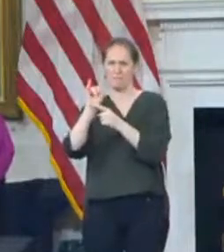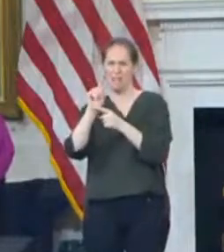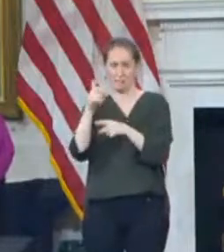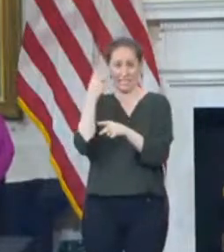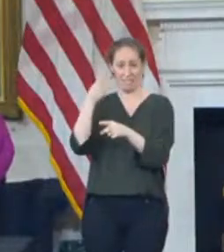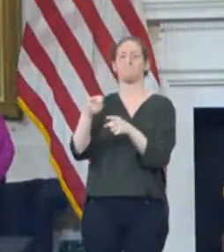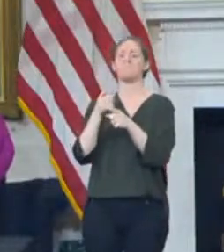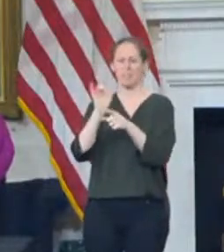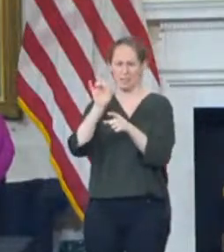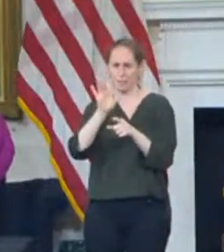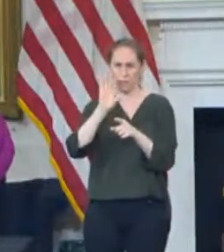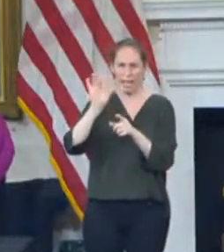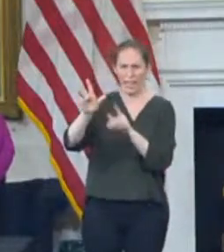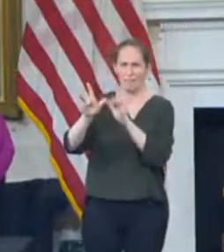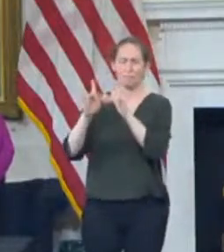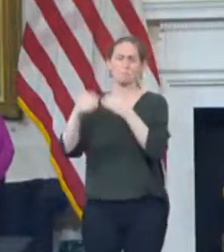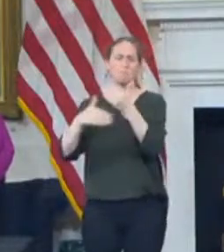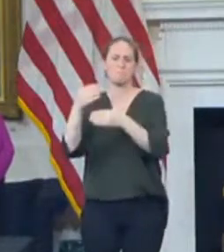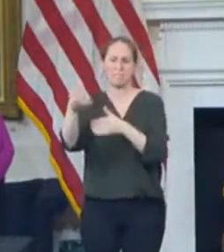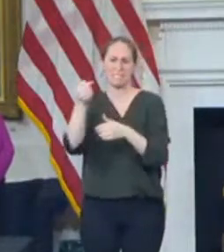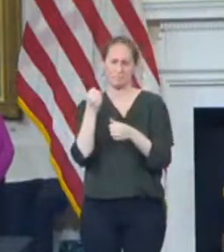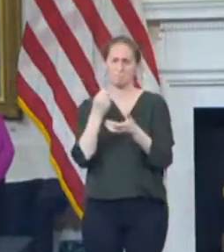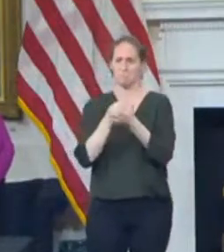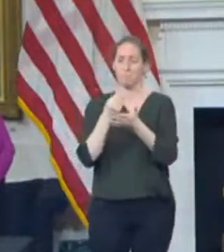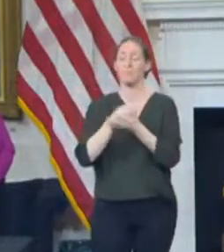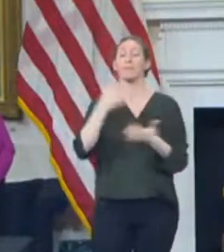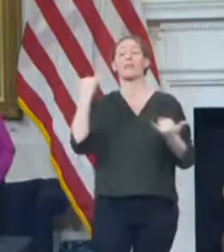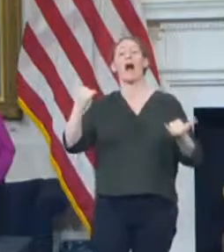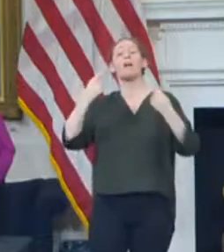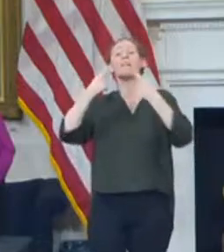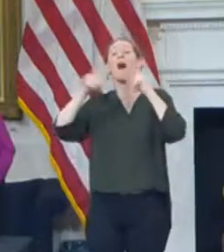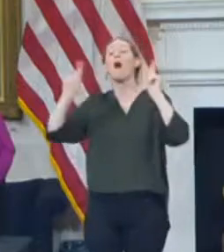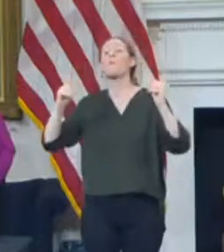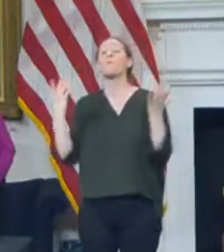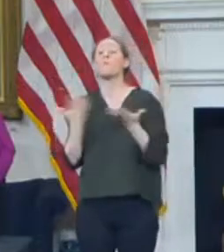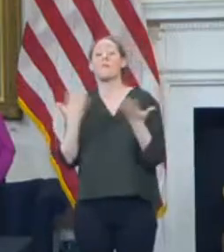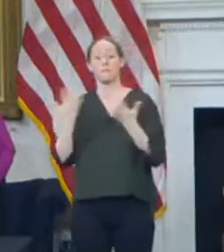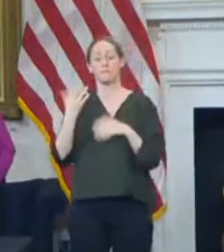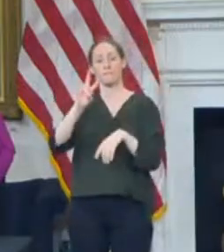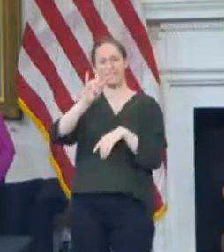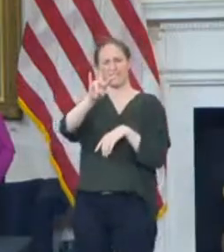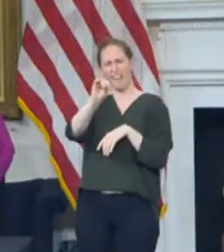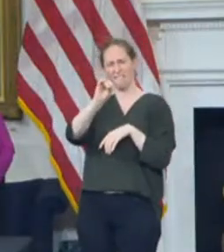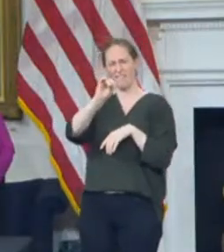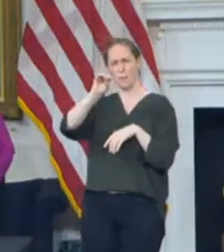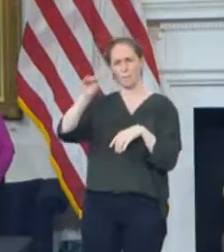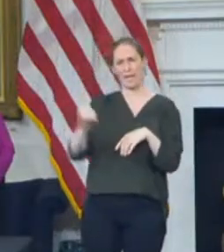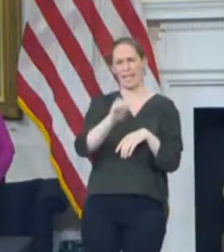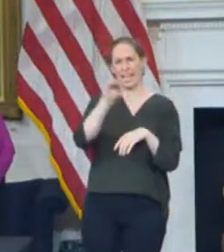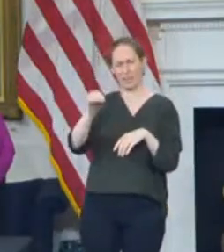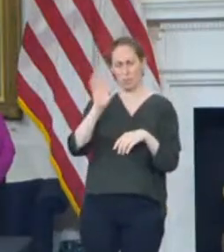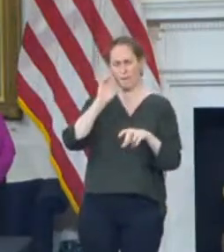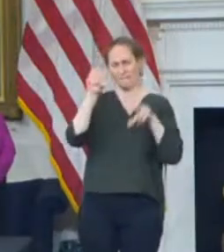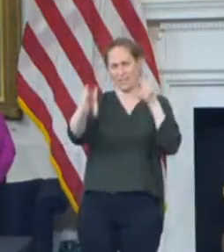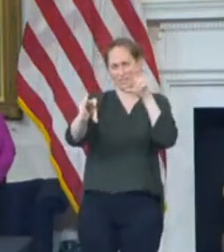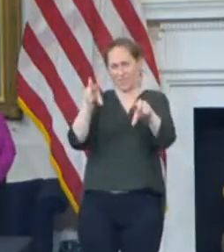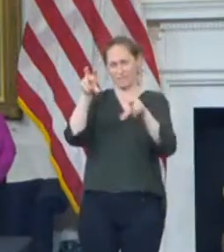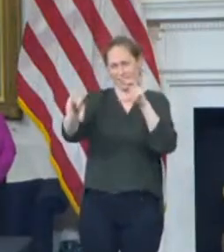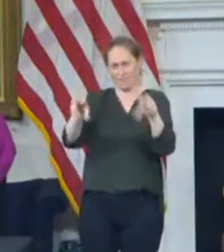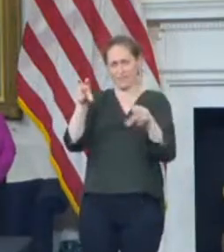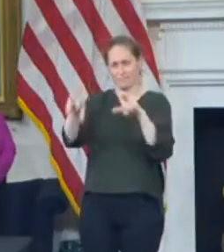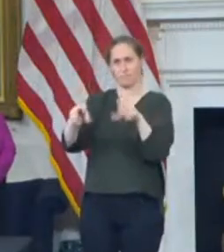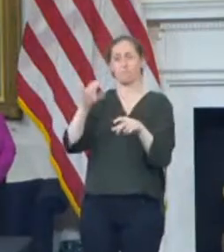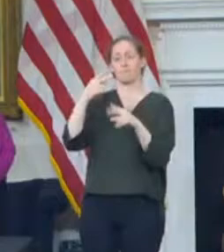we are announcing another $70 million in targeted investments utilizing CARES Act